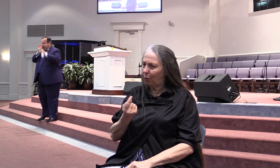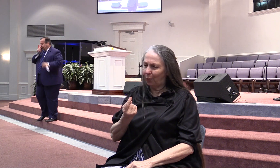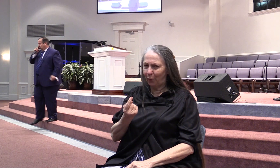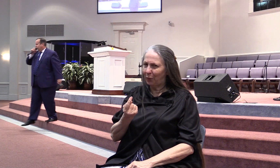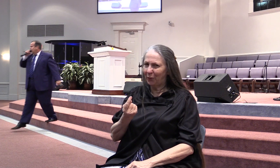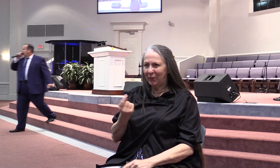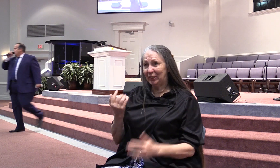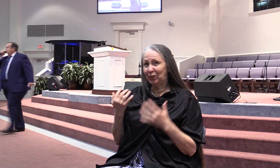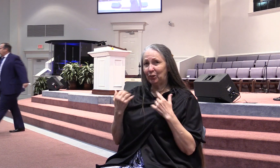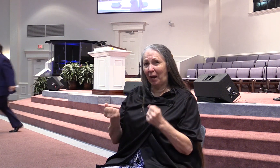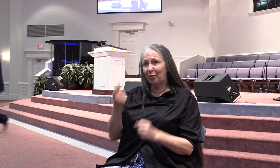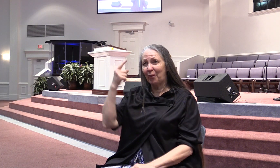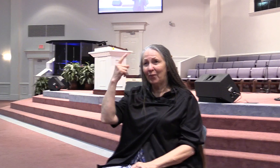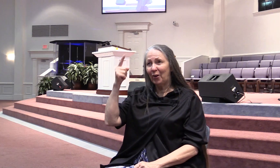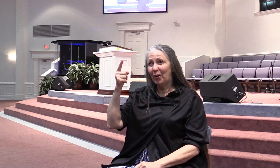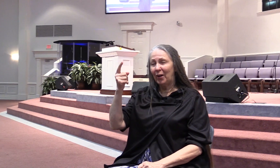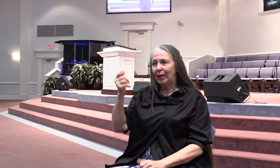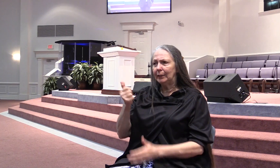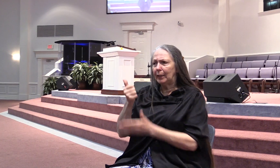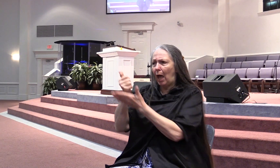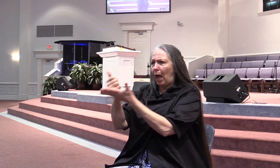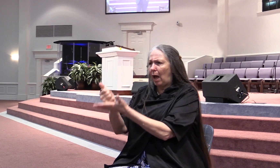gave you that strength so